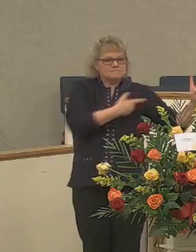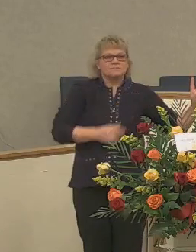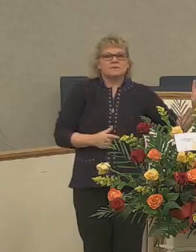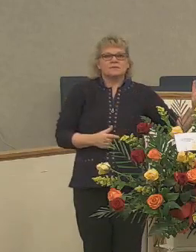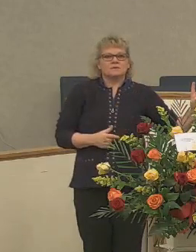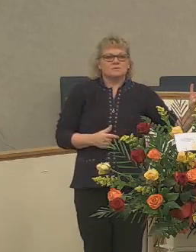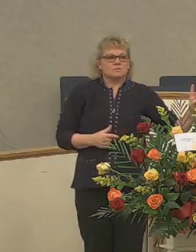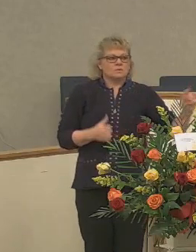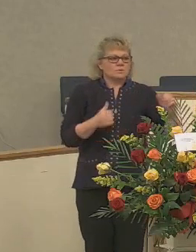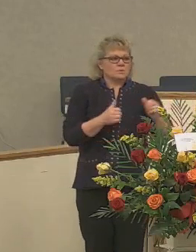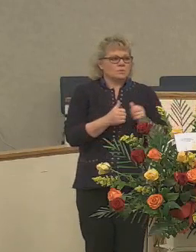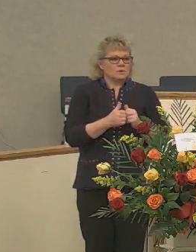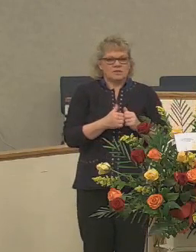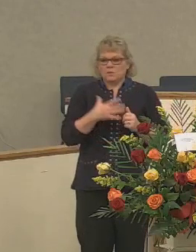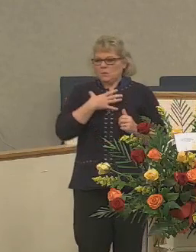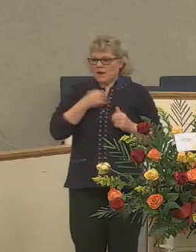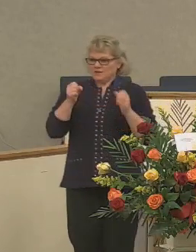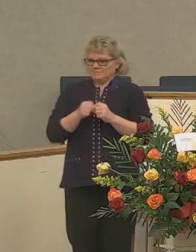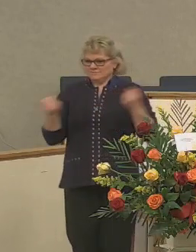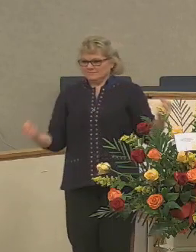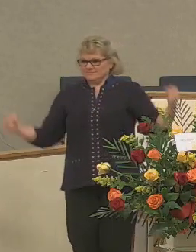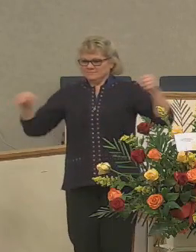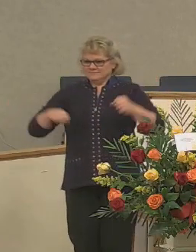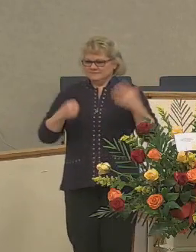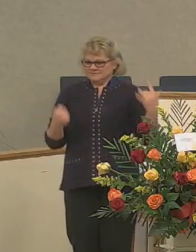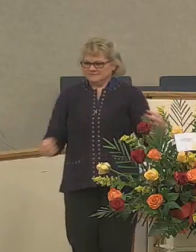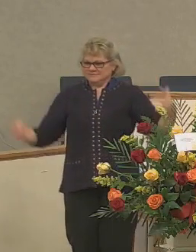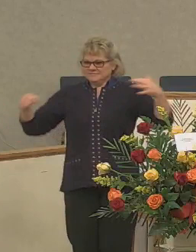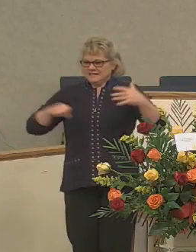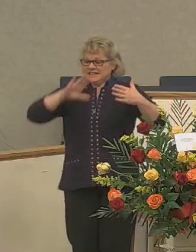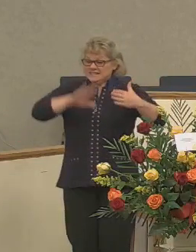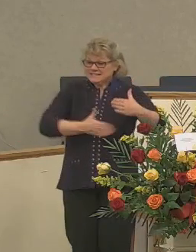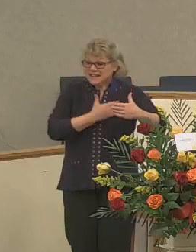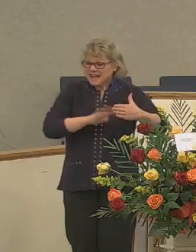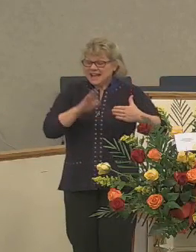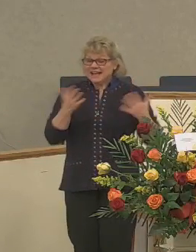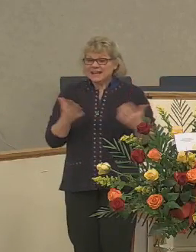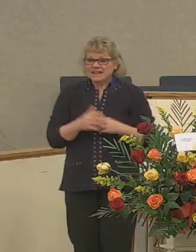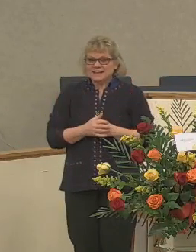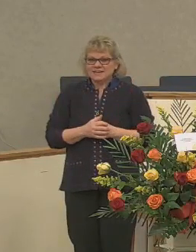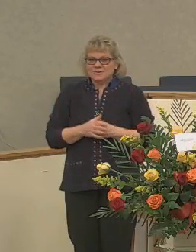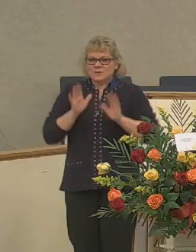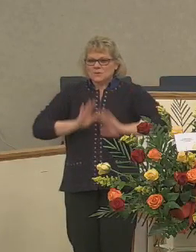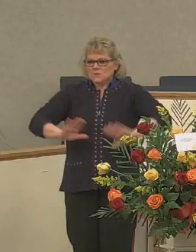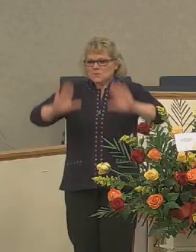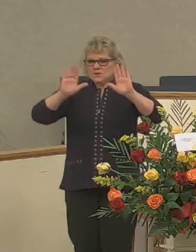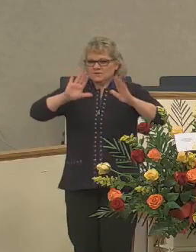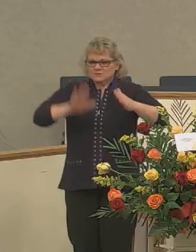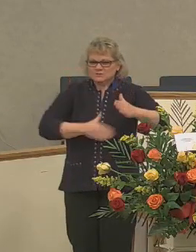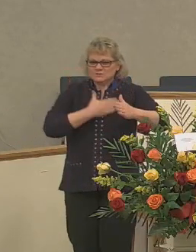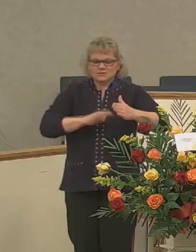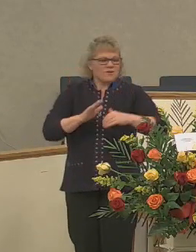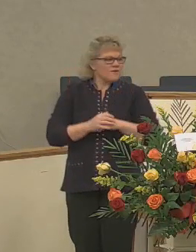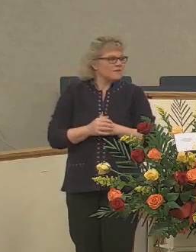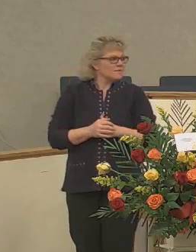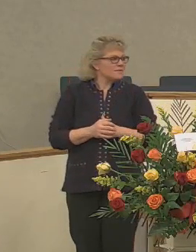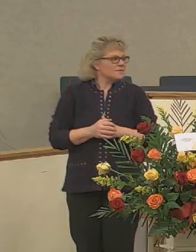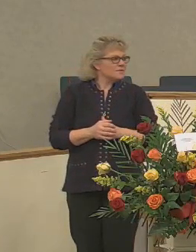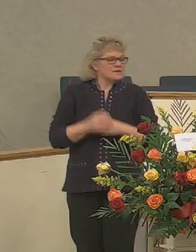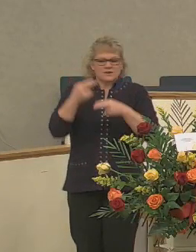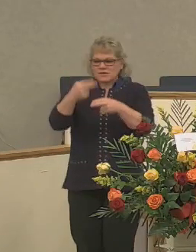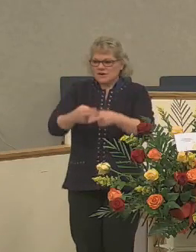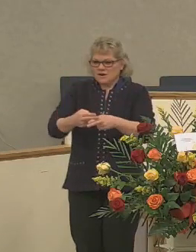stood there with his white accordion, and he sang this wonderful song